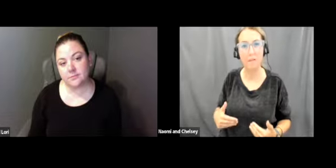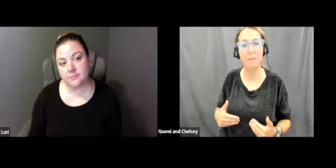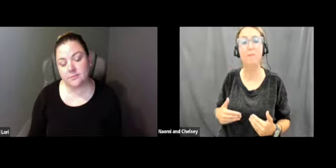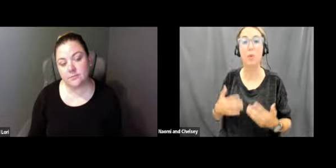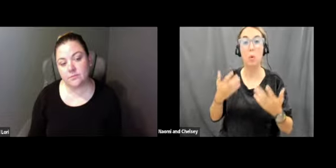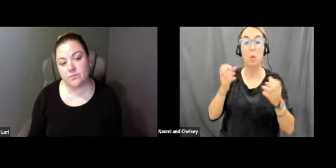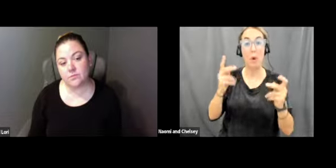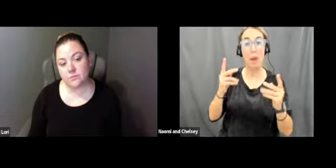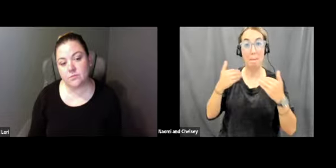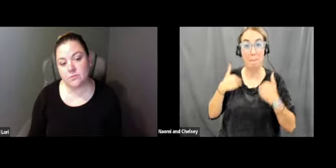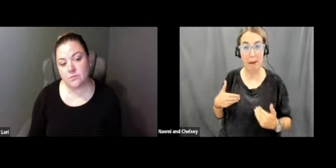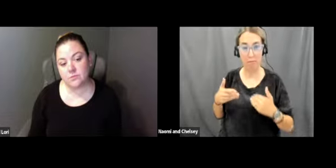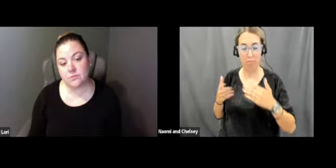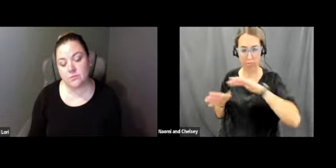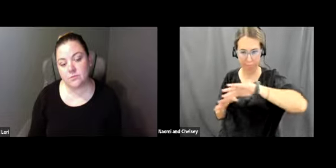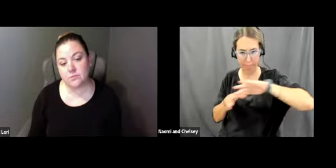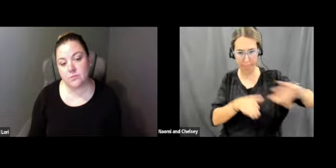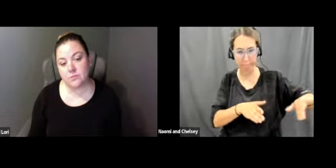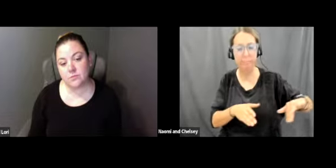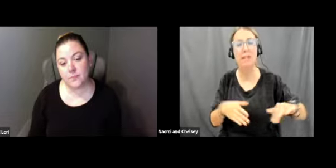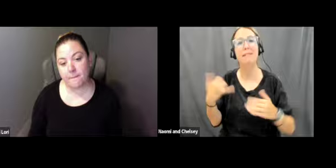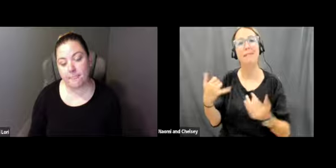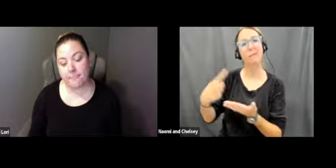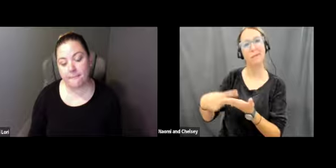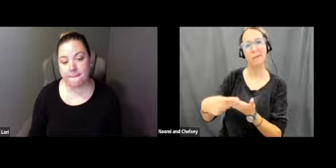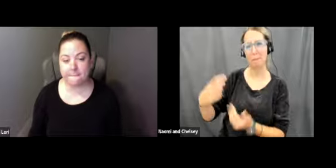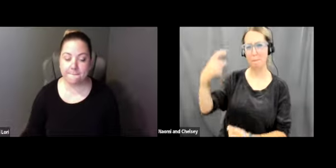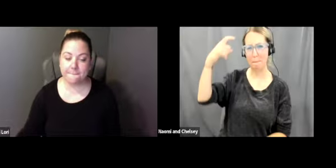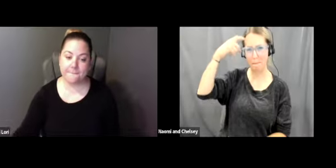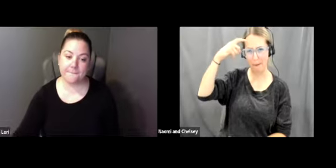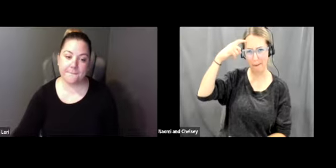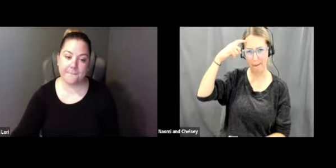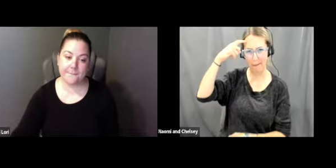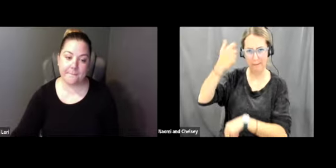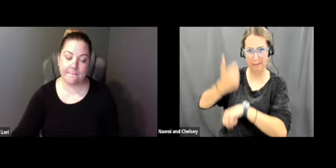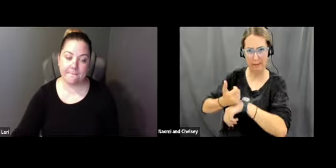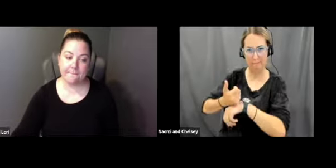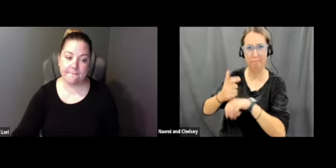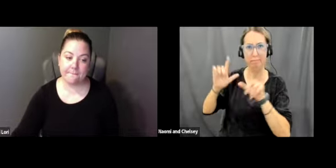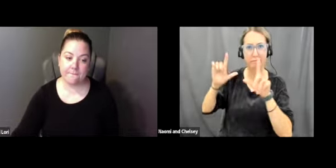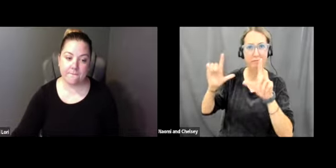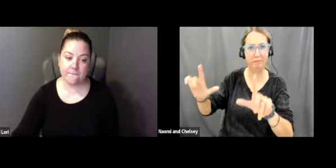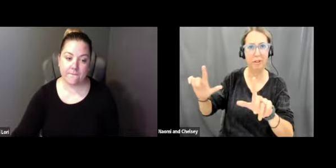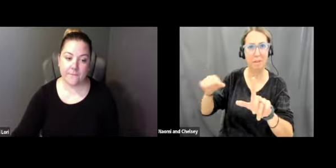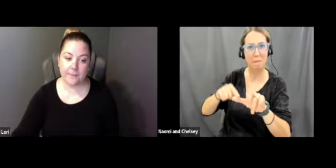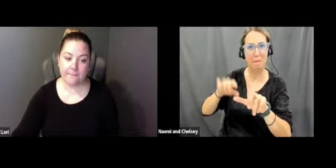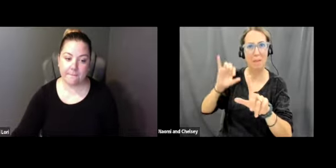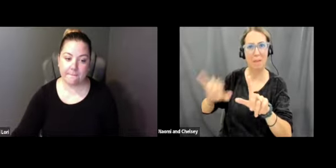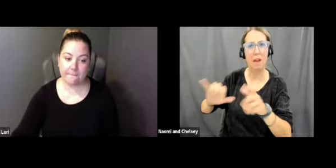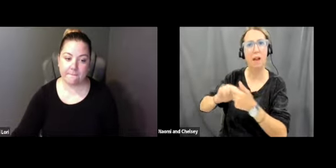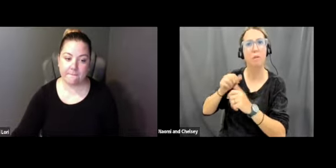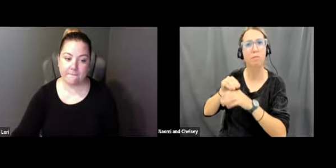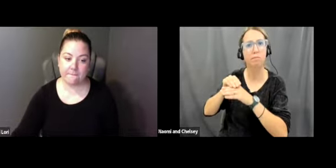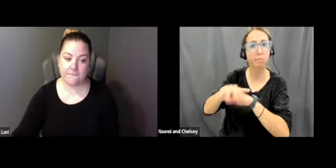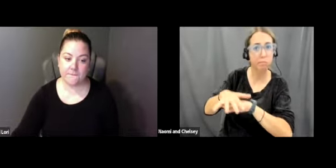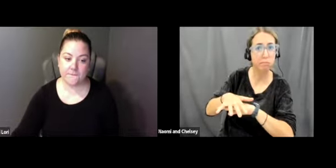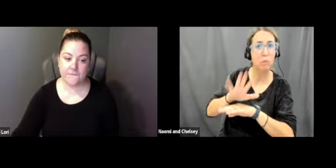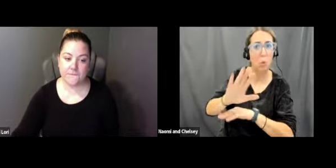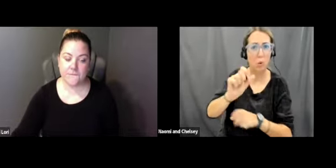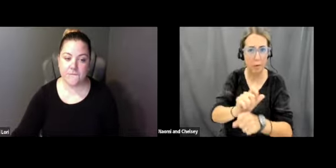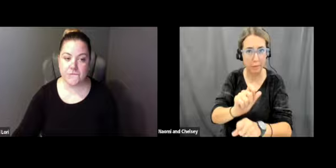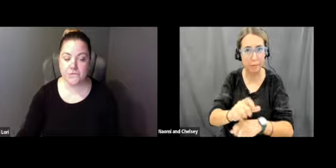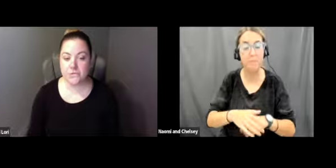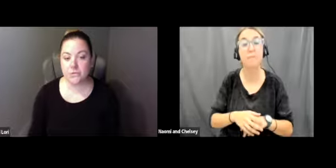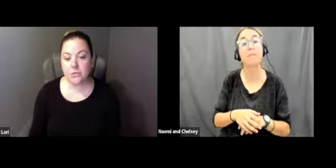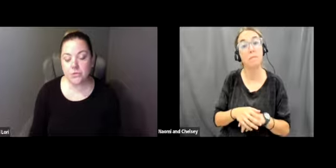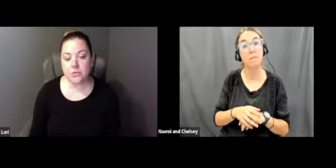impacts too. So one of the things that I noticed when watching the aftercasts was that each of